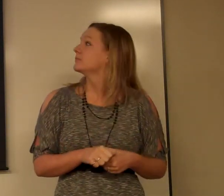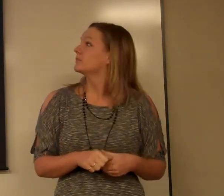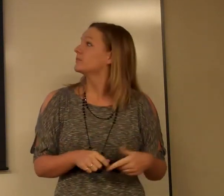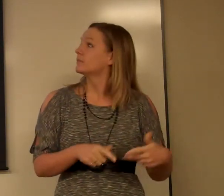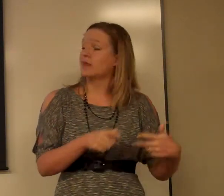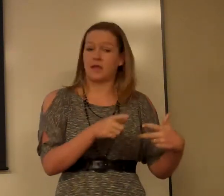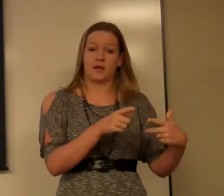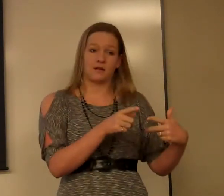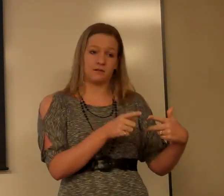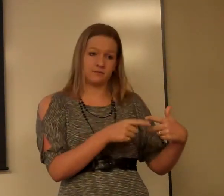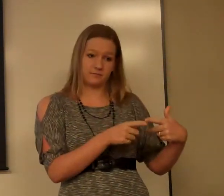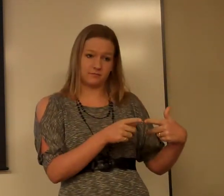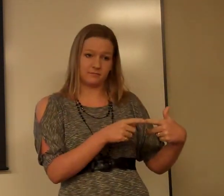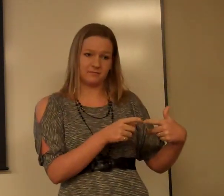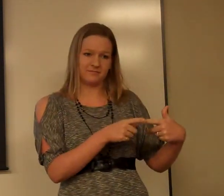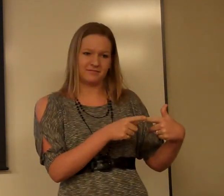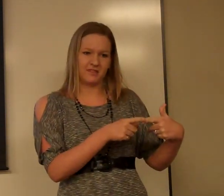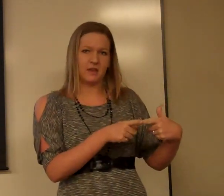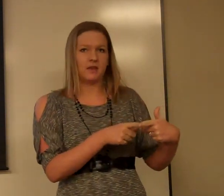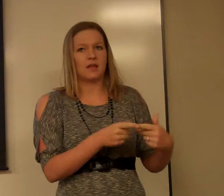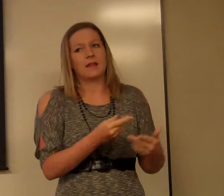And they lacked supplies.